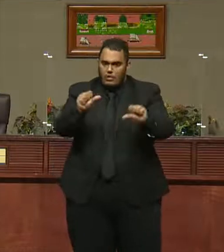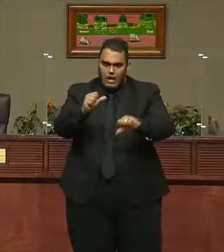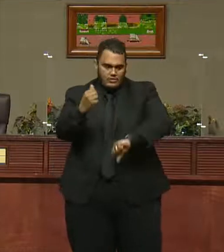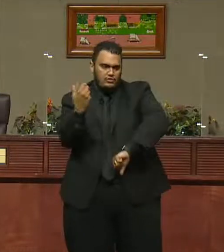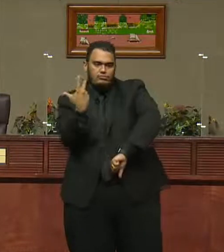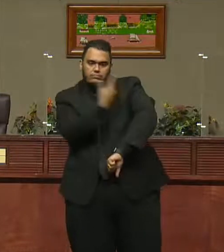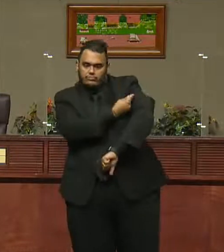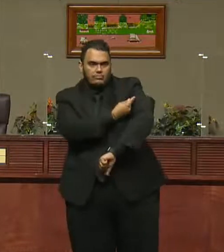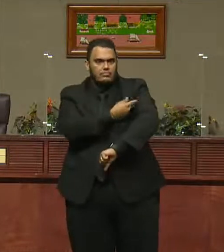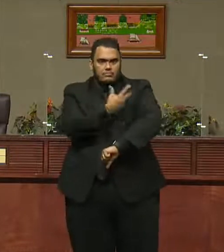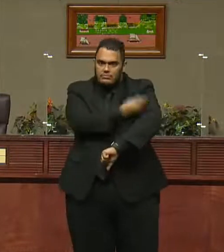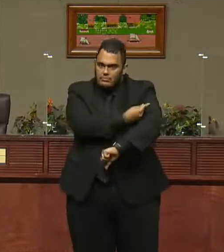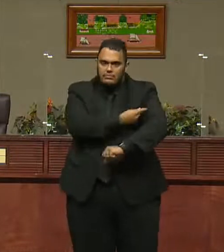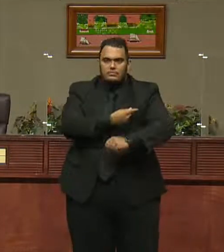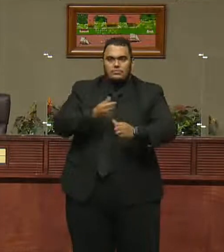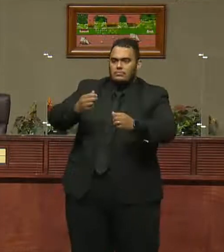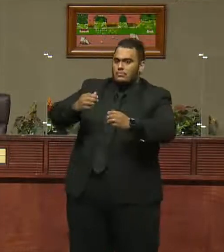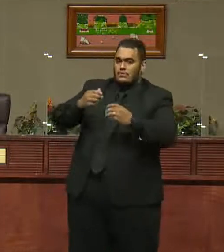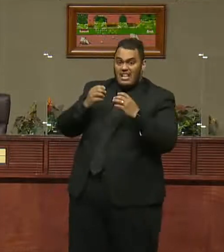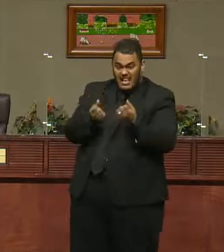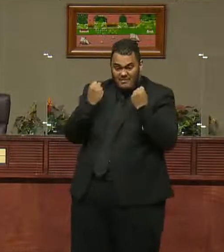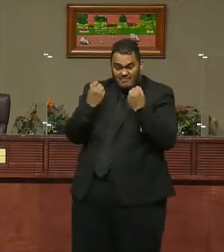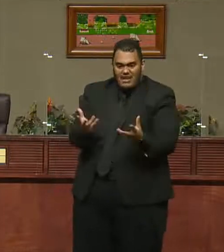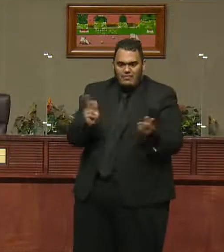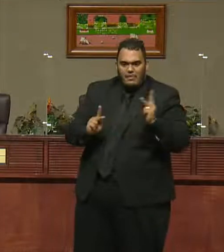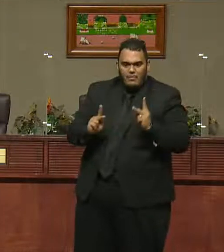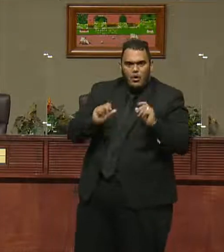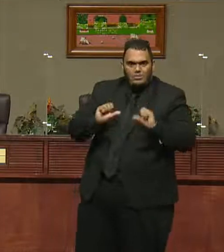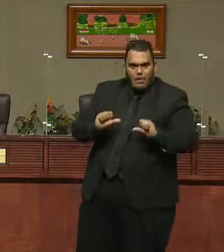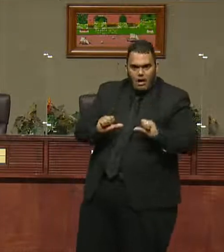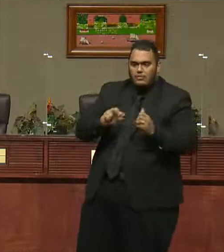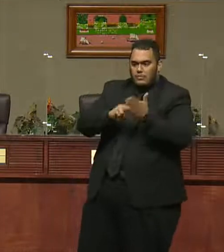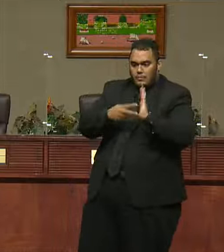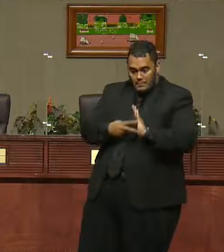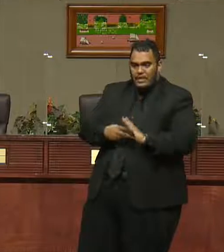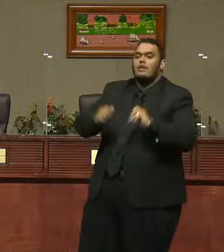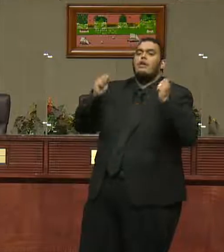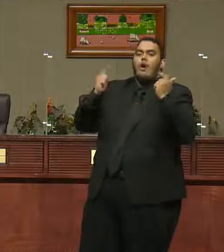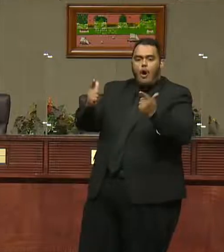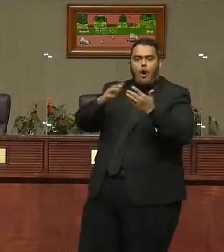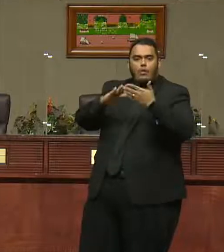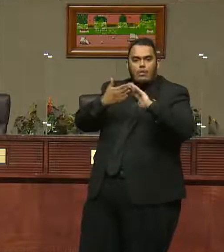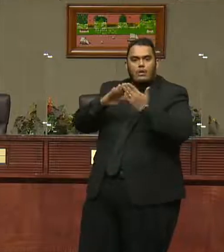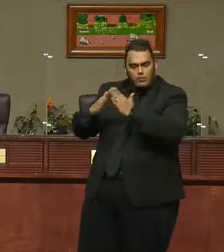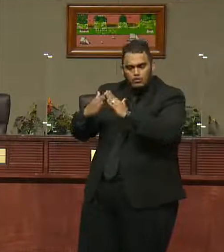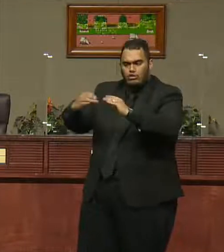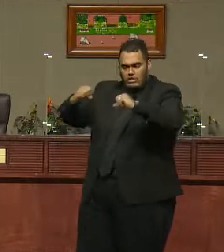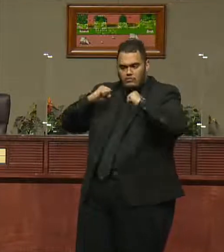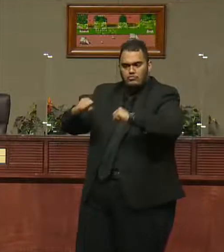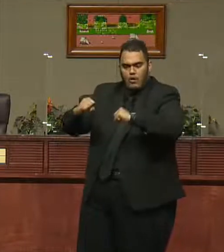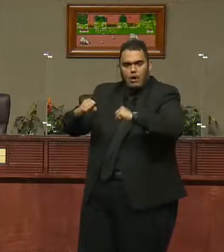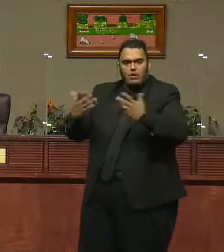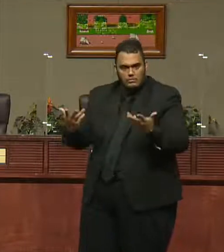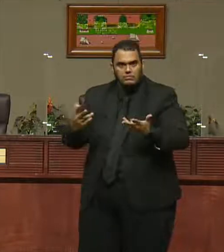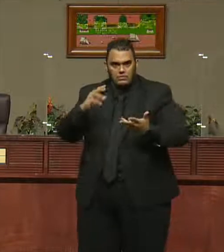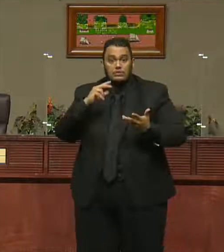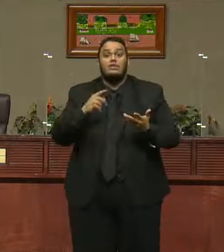precautions, because every new infection allows the virus to mutate and gives it this opportunity to gain some